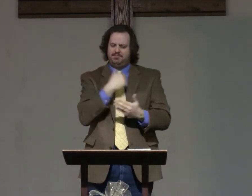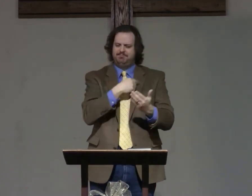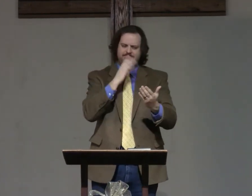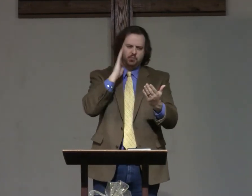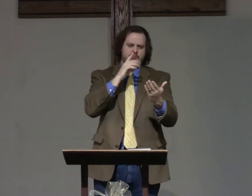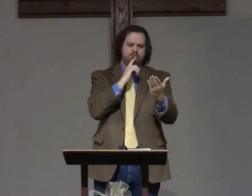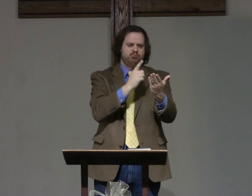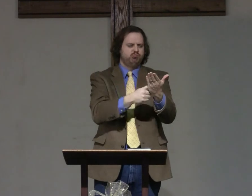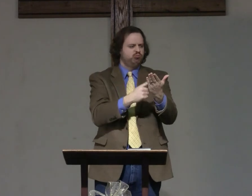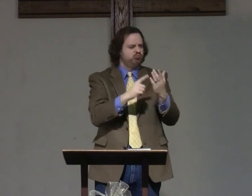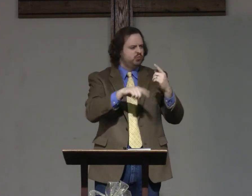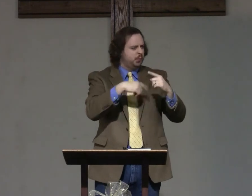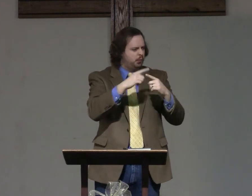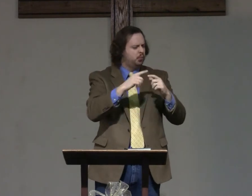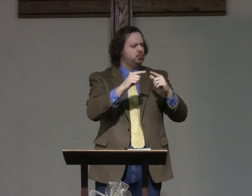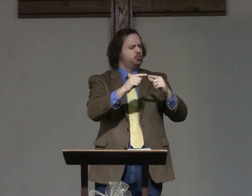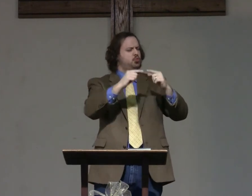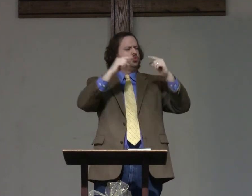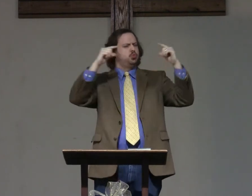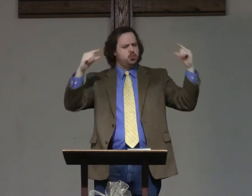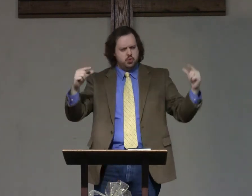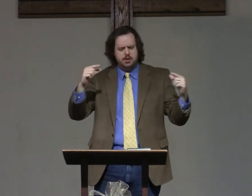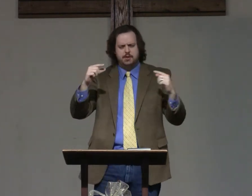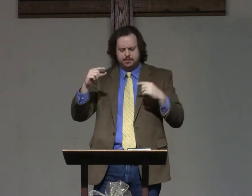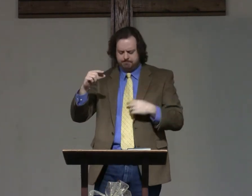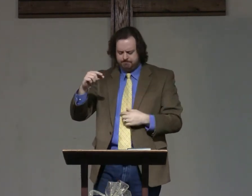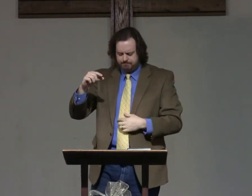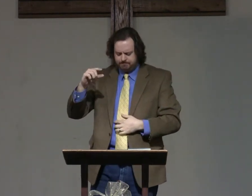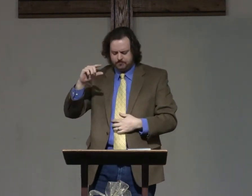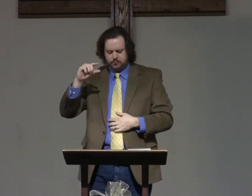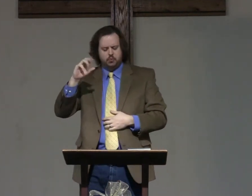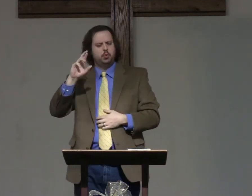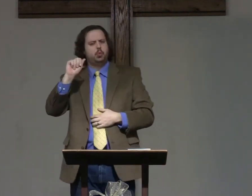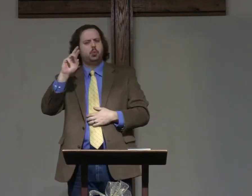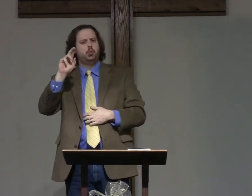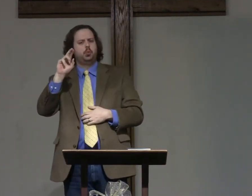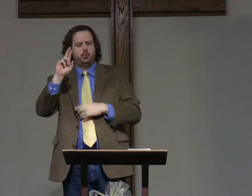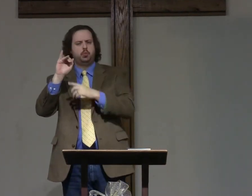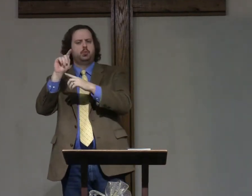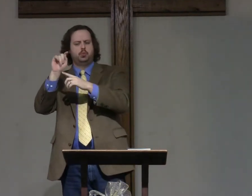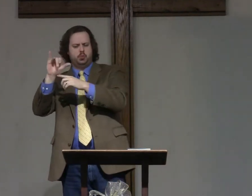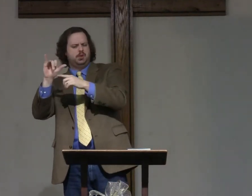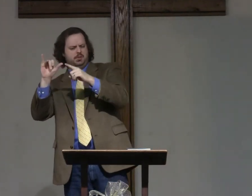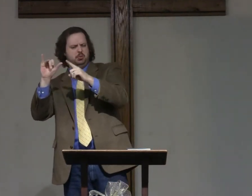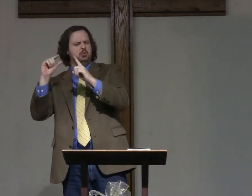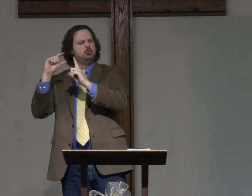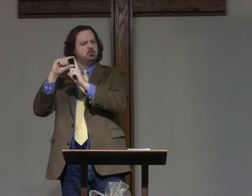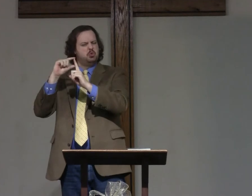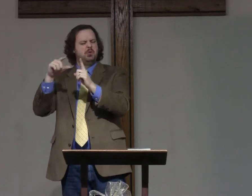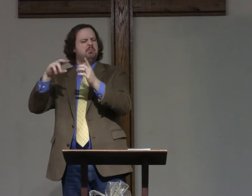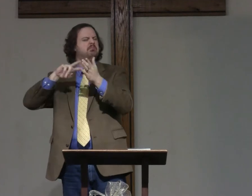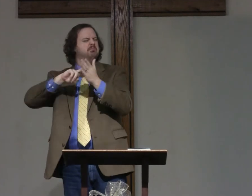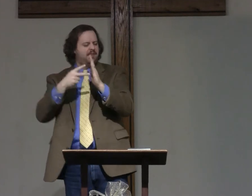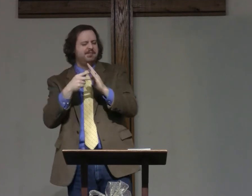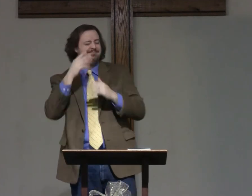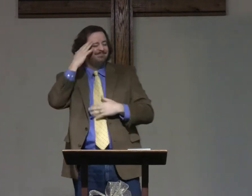And this morning, let's talk about great gratuity. Now this